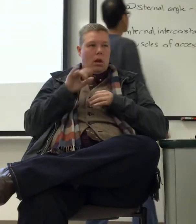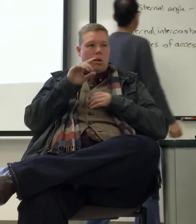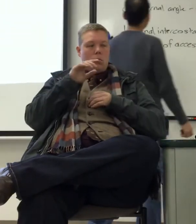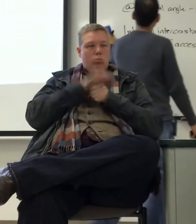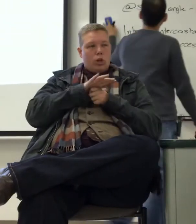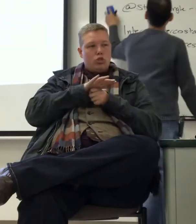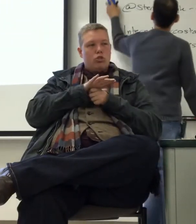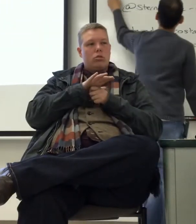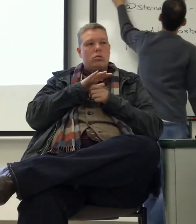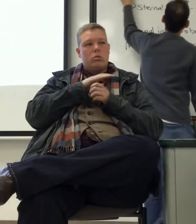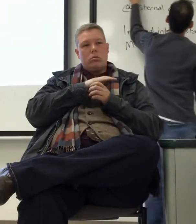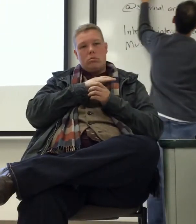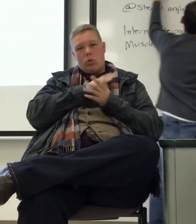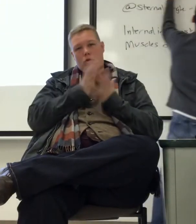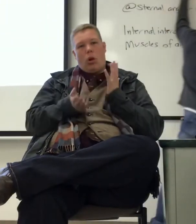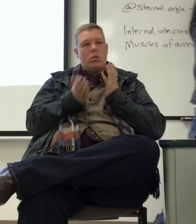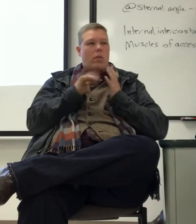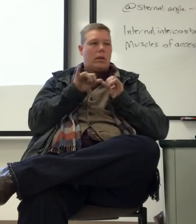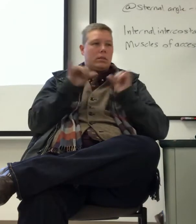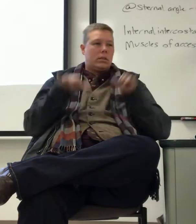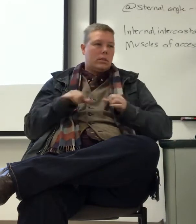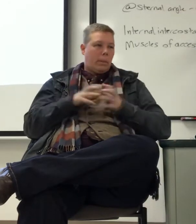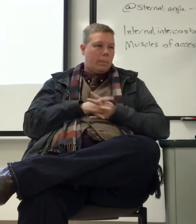across the system.